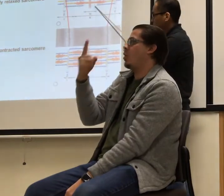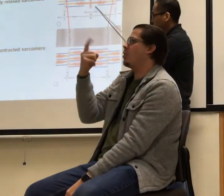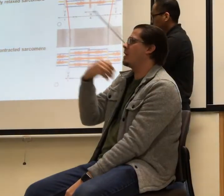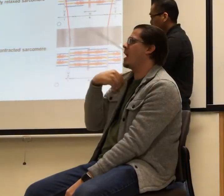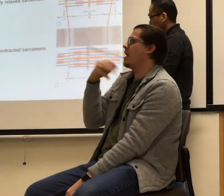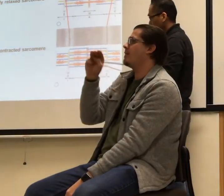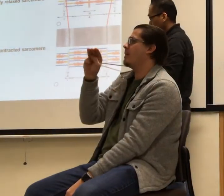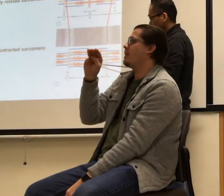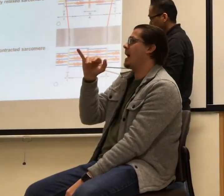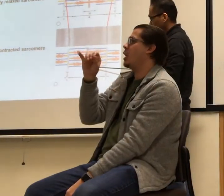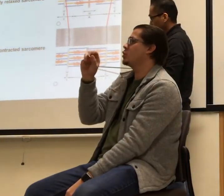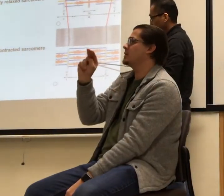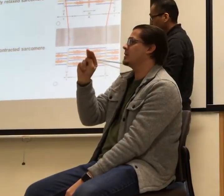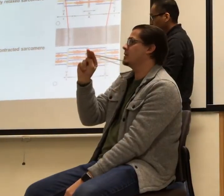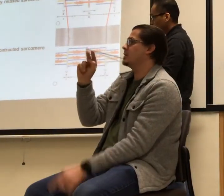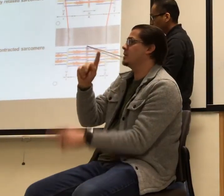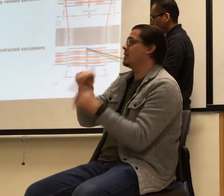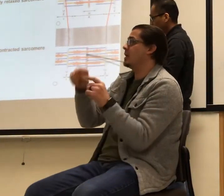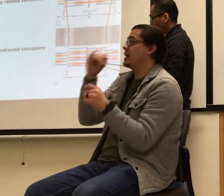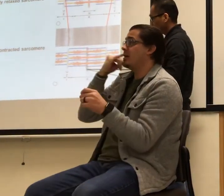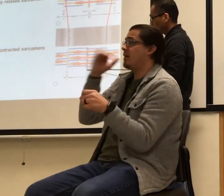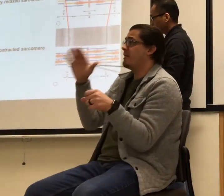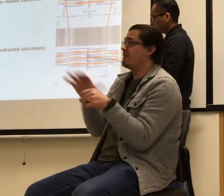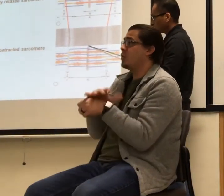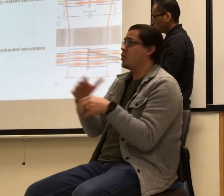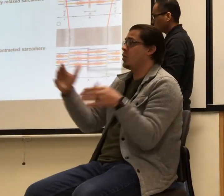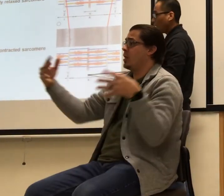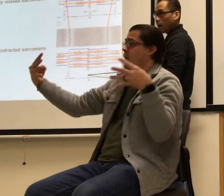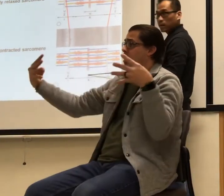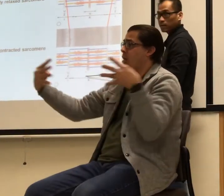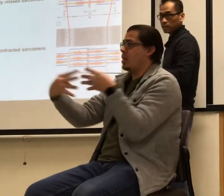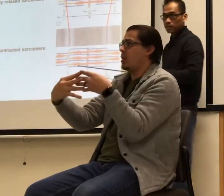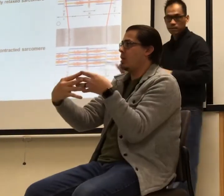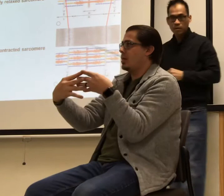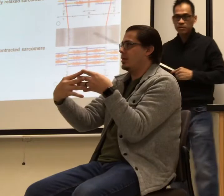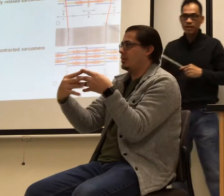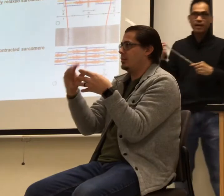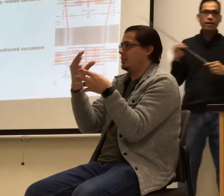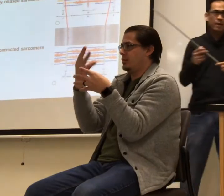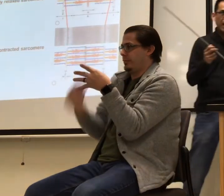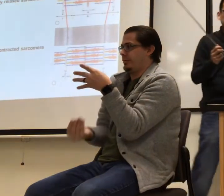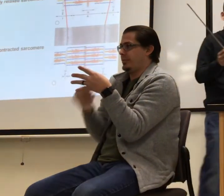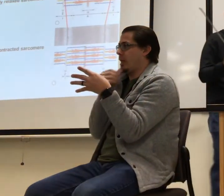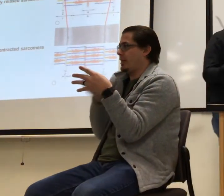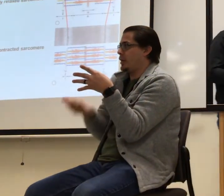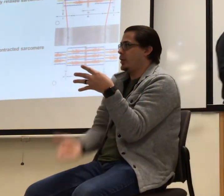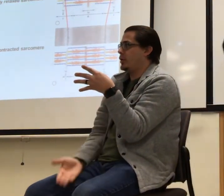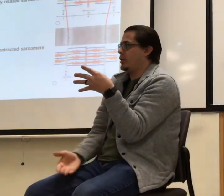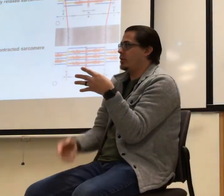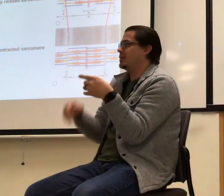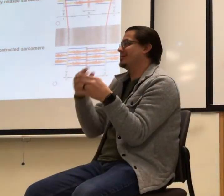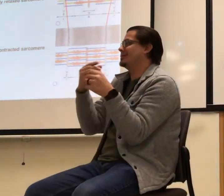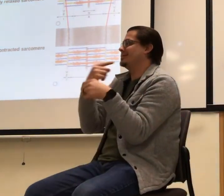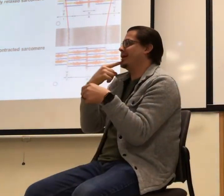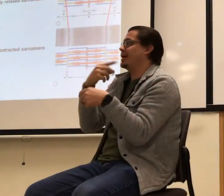had myosin. But when it's fully contracted, it's gone. So I'll just say H zone